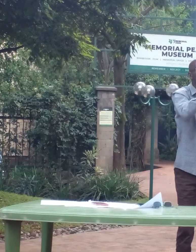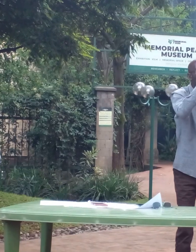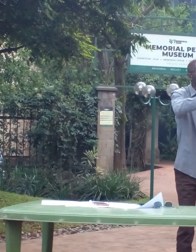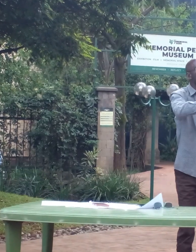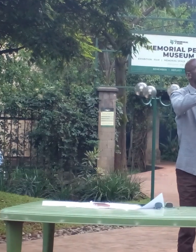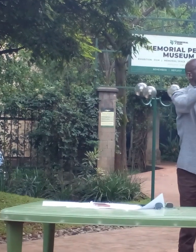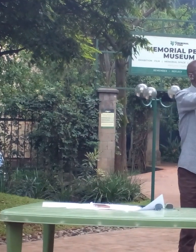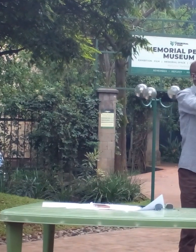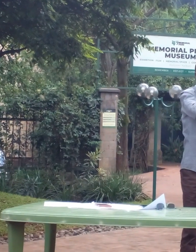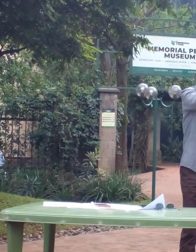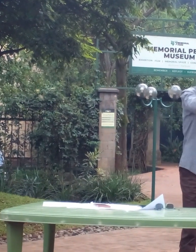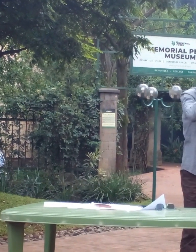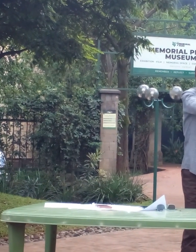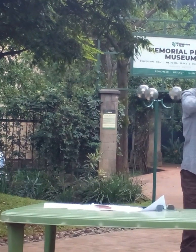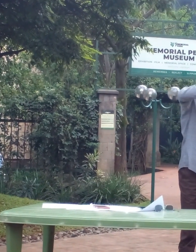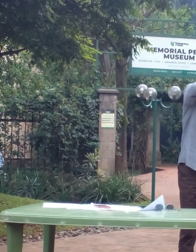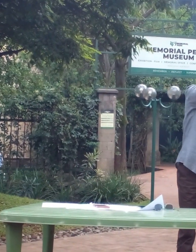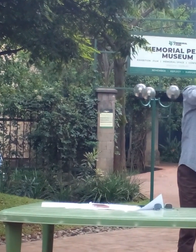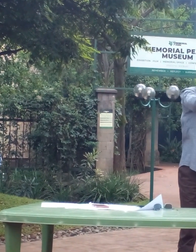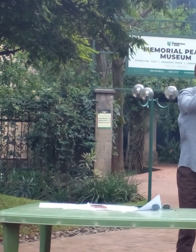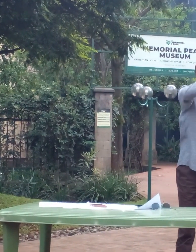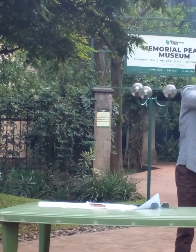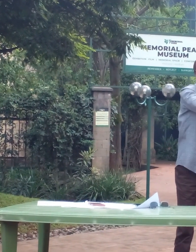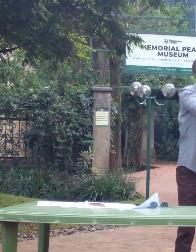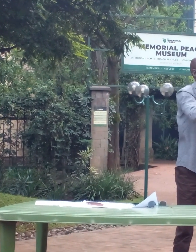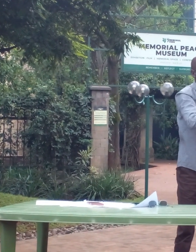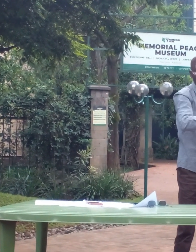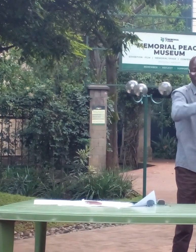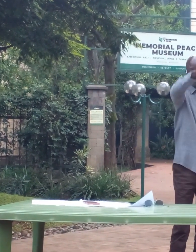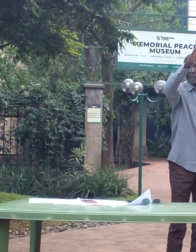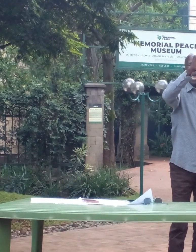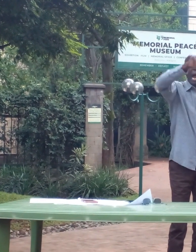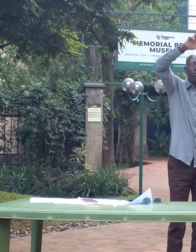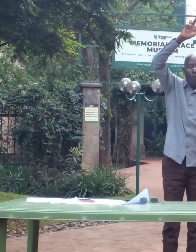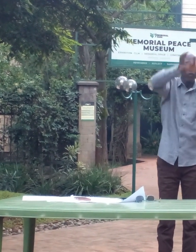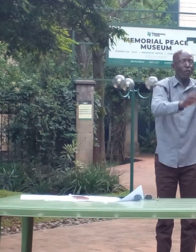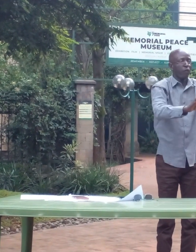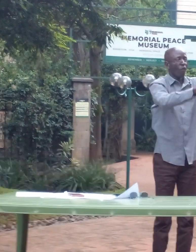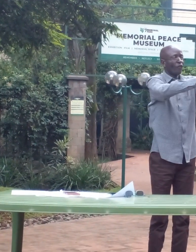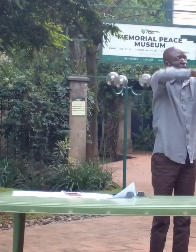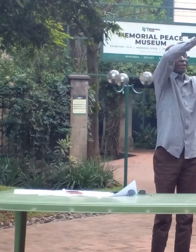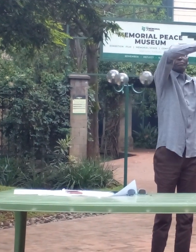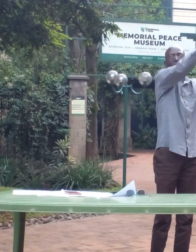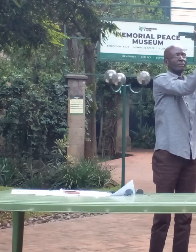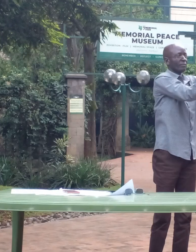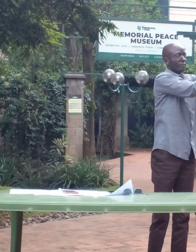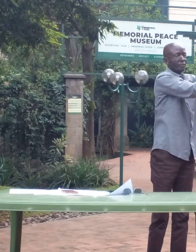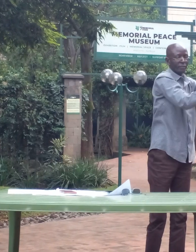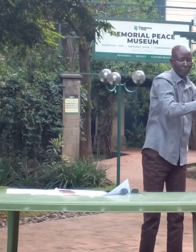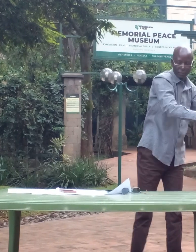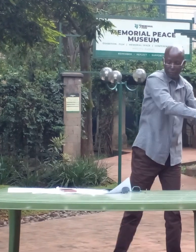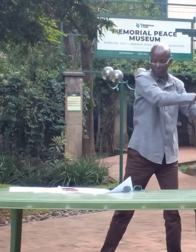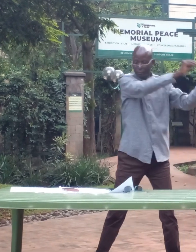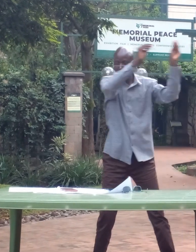is only 4. Sports it's 4, and it's approved 40.